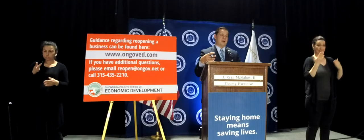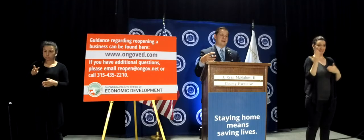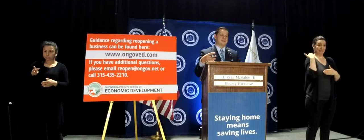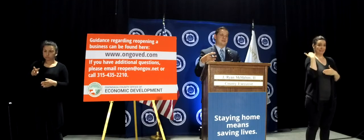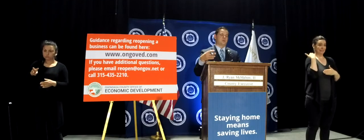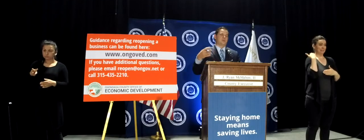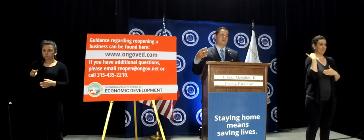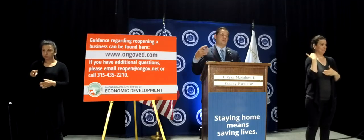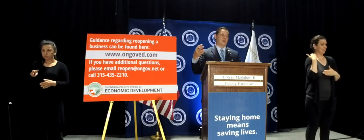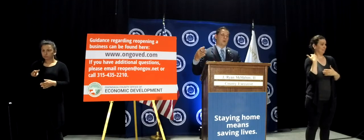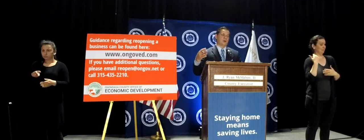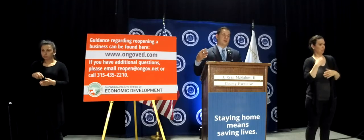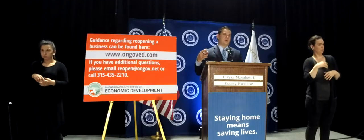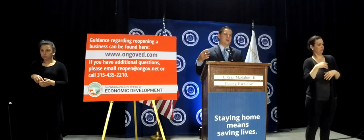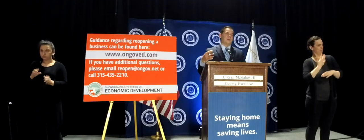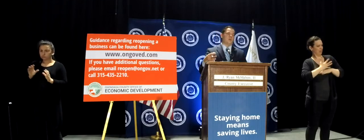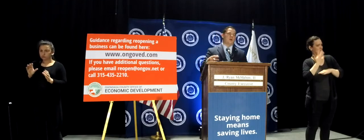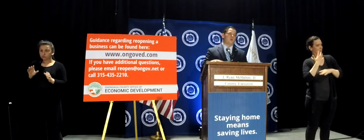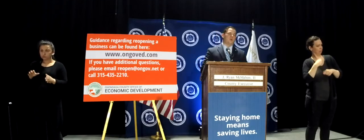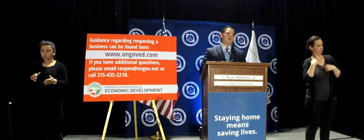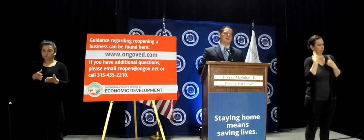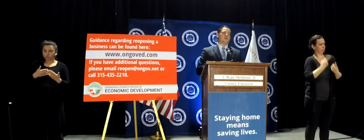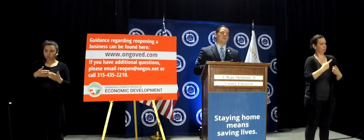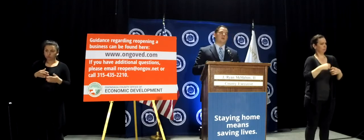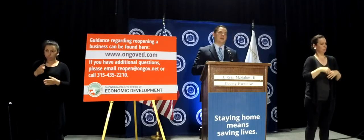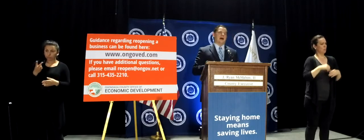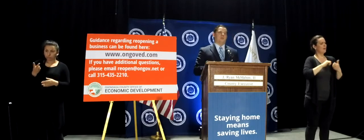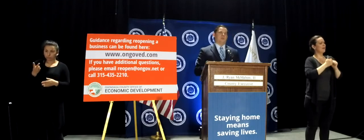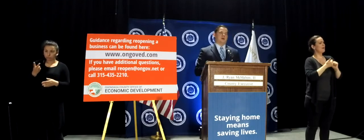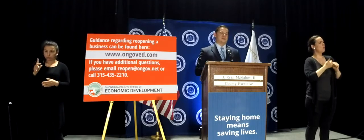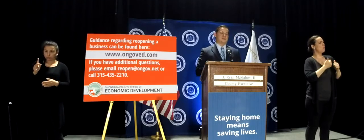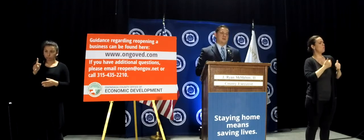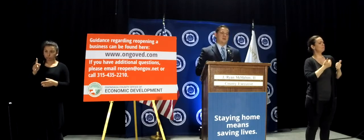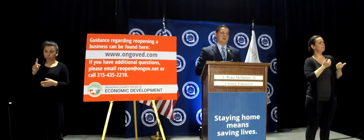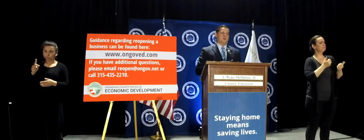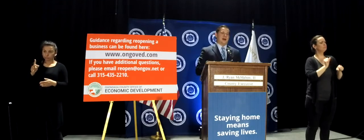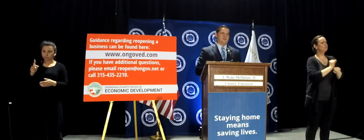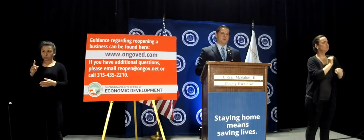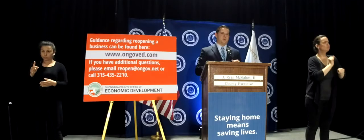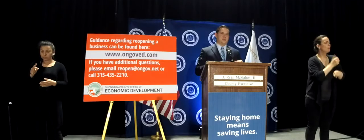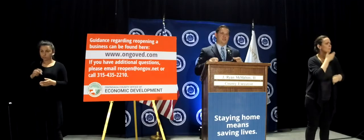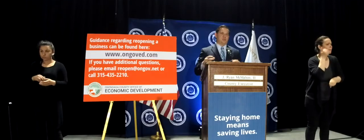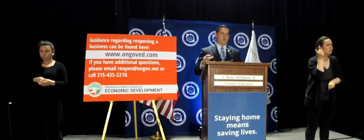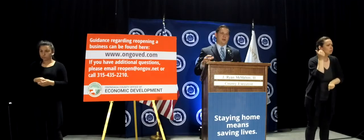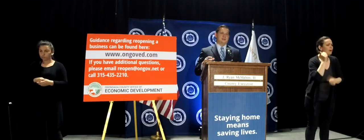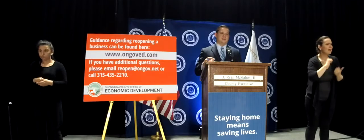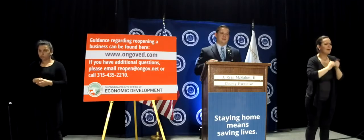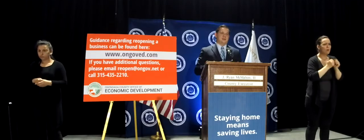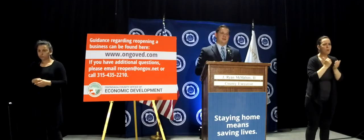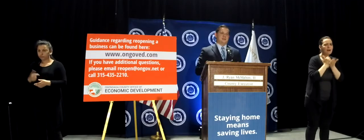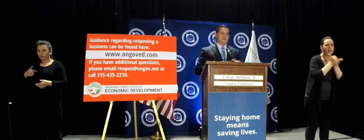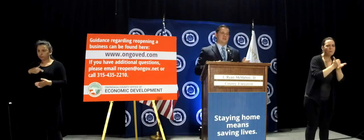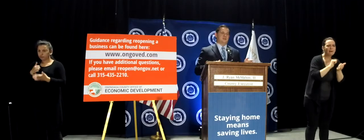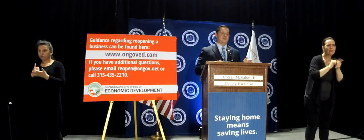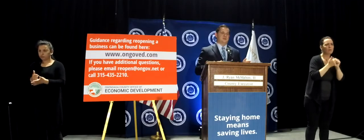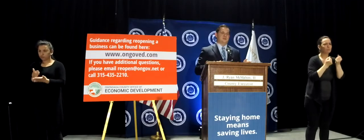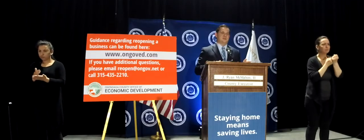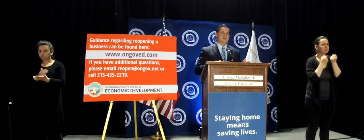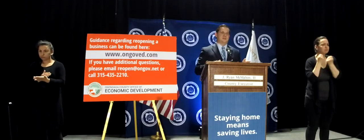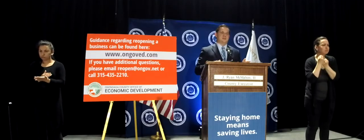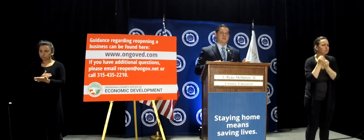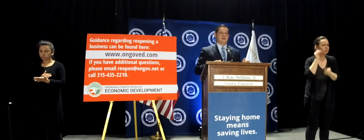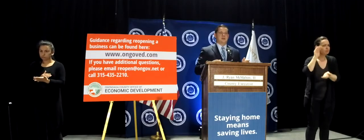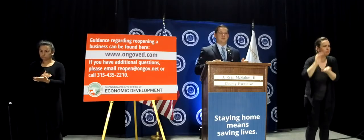this process moving forward, and the one way that people can help us with hospitalization rates, is to continue to